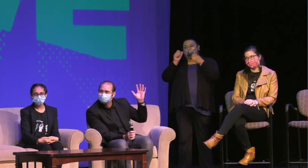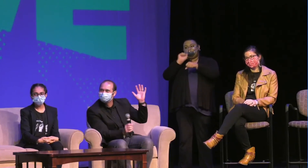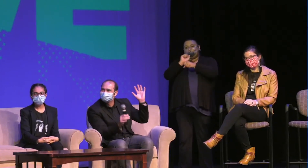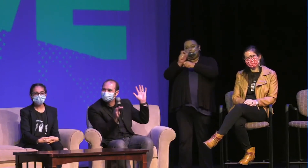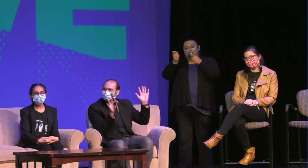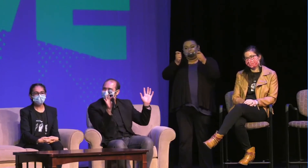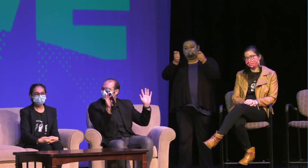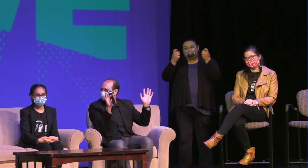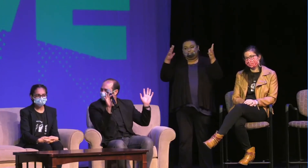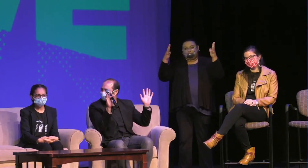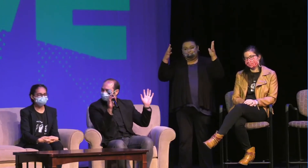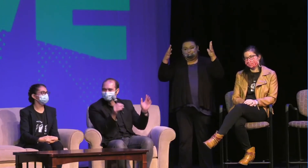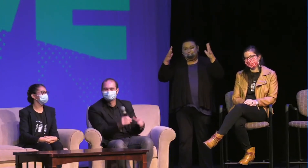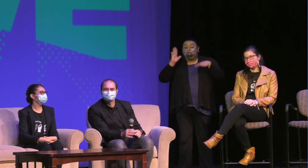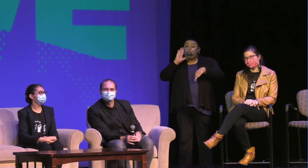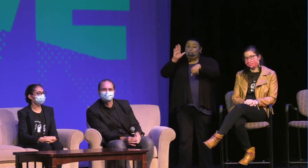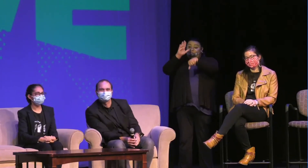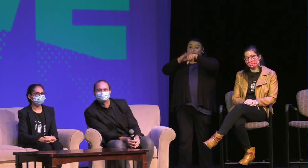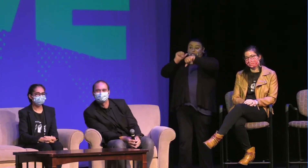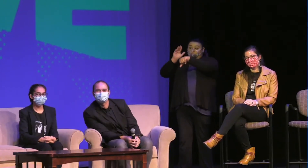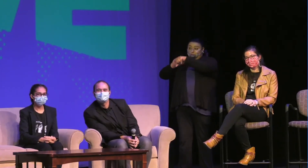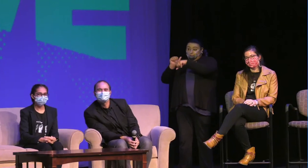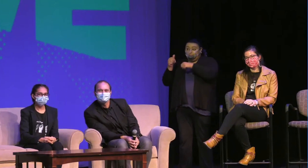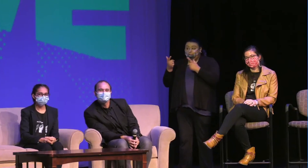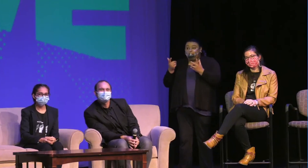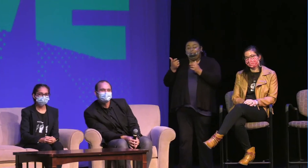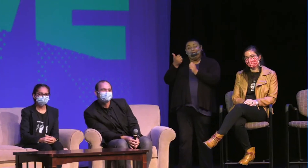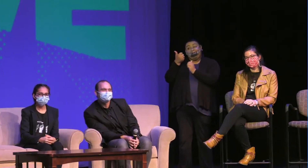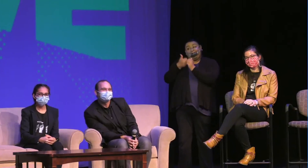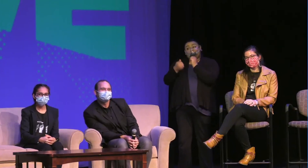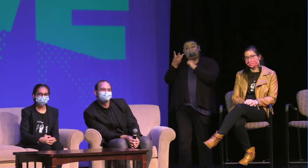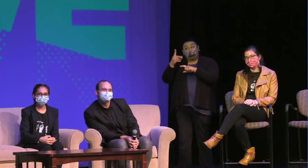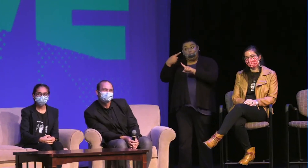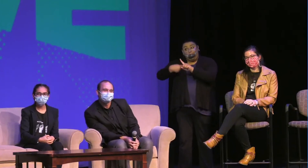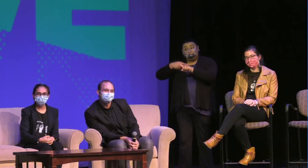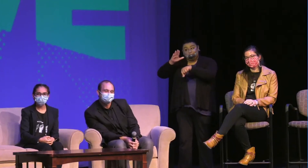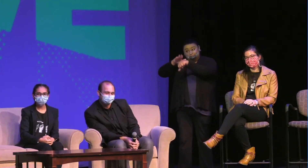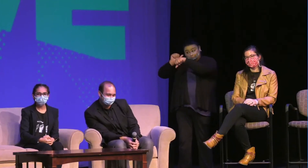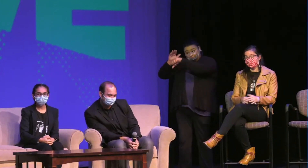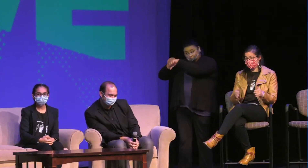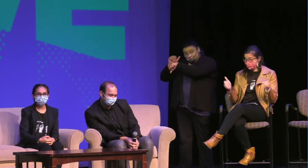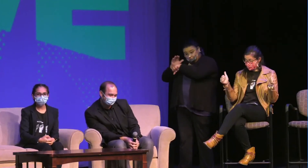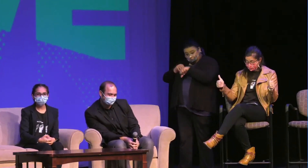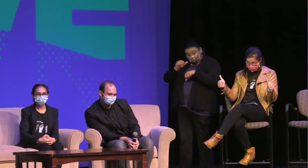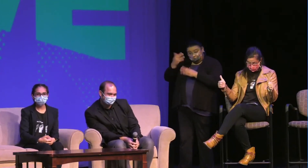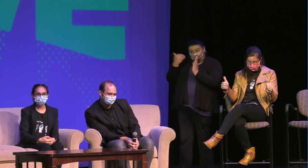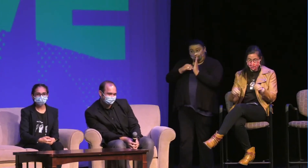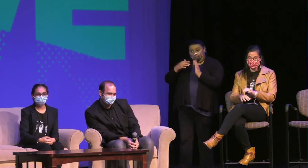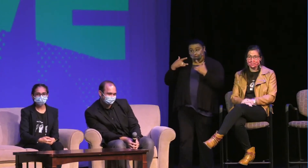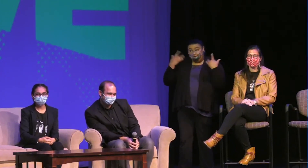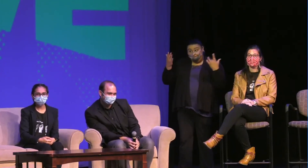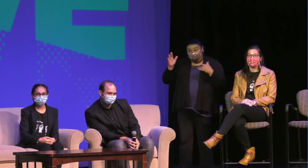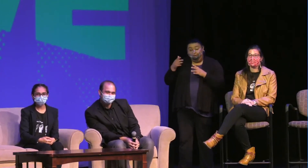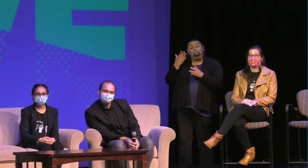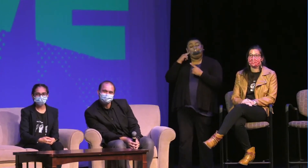what? So I'm going to call on you every couple of months to get ready for an event because you got an A+++++++.